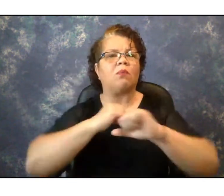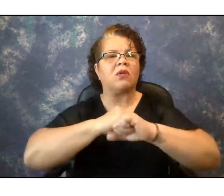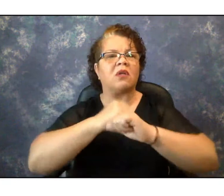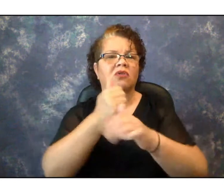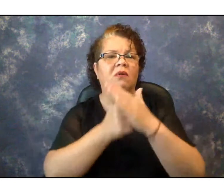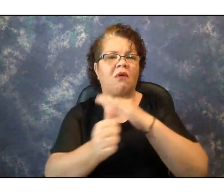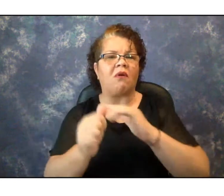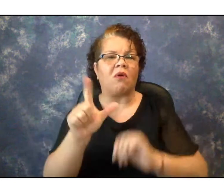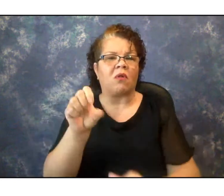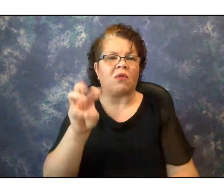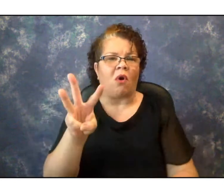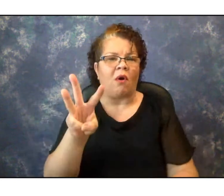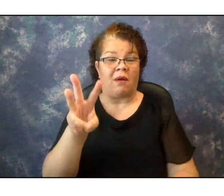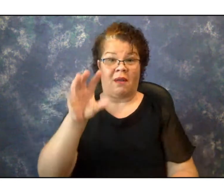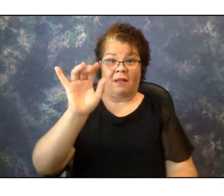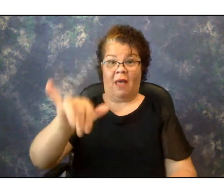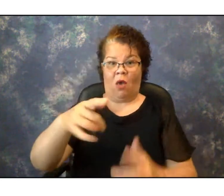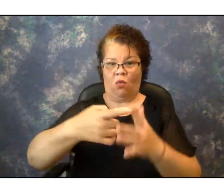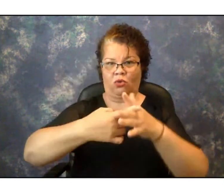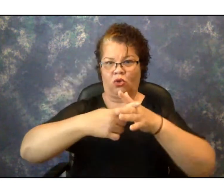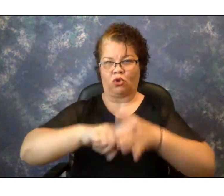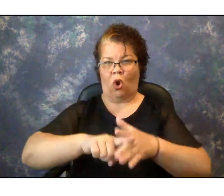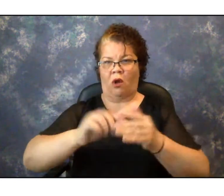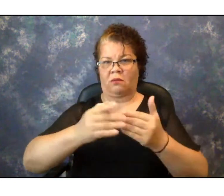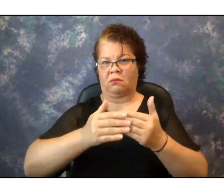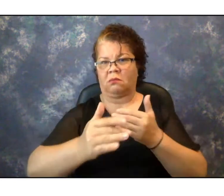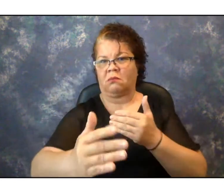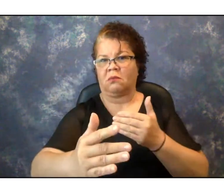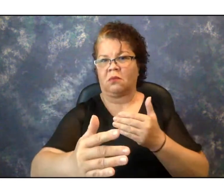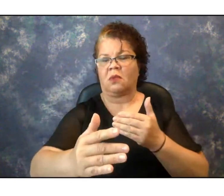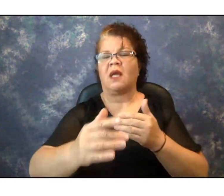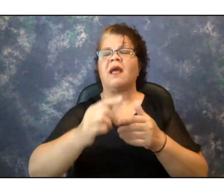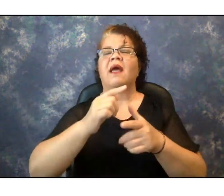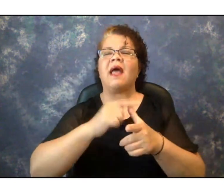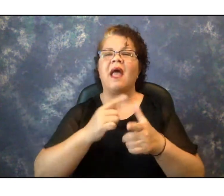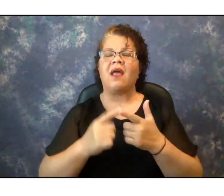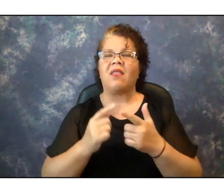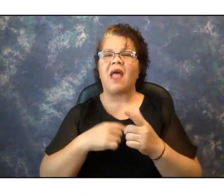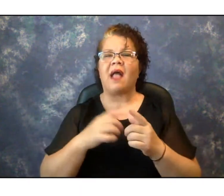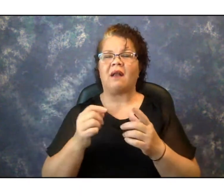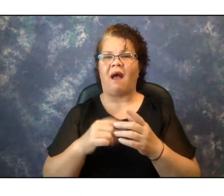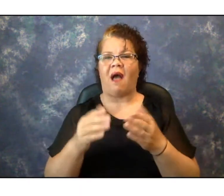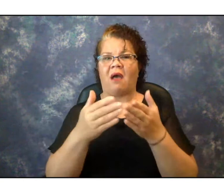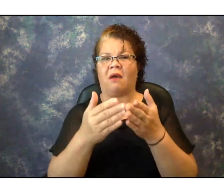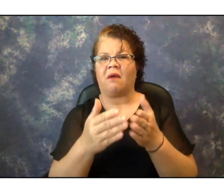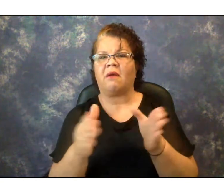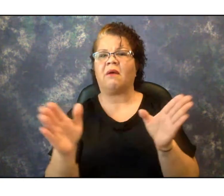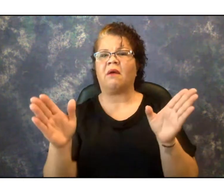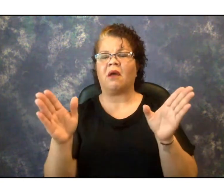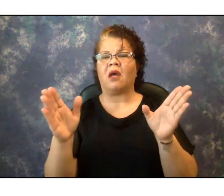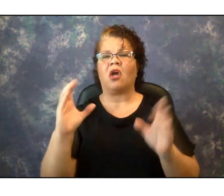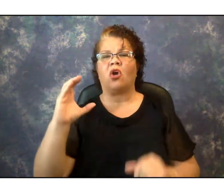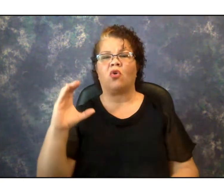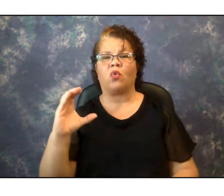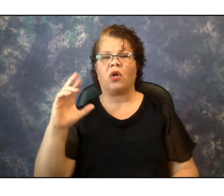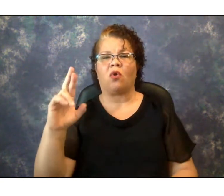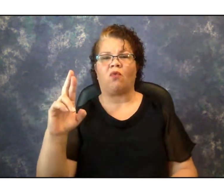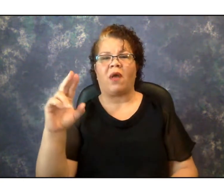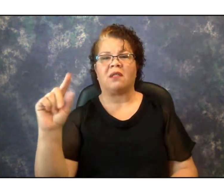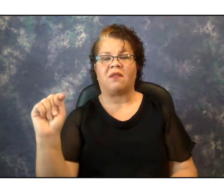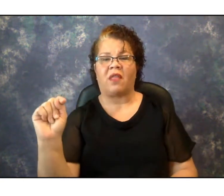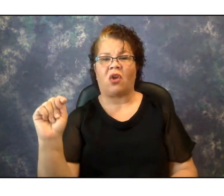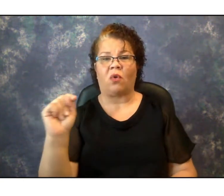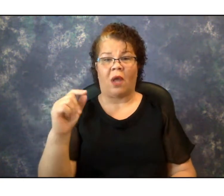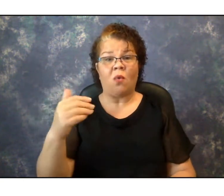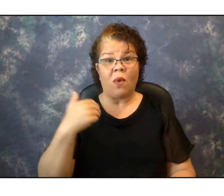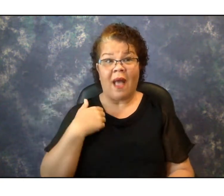starting point just to give them a sense. But then I make a broader argument that critical race theory is, we have it in literature, right?